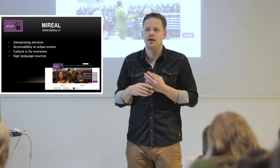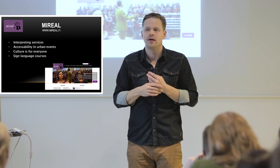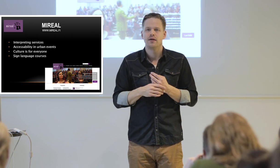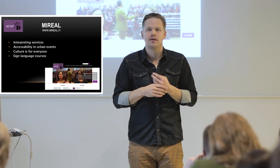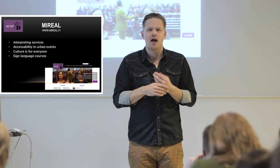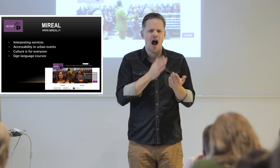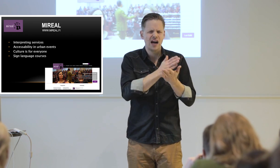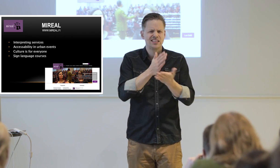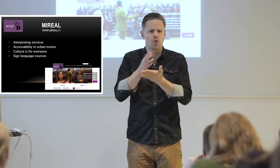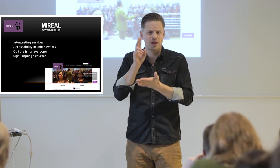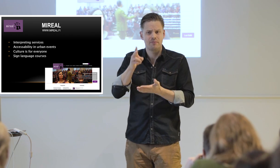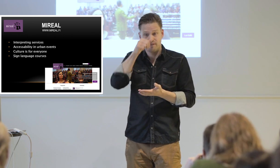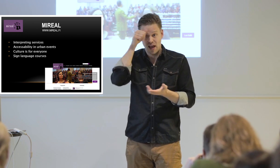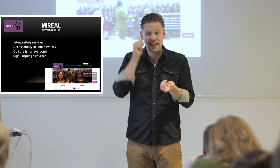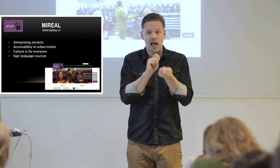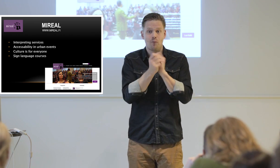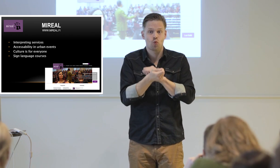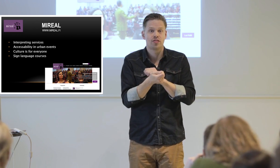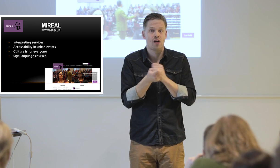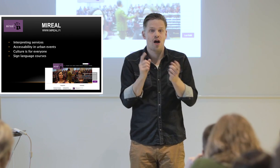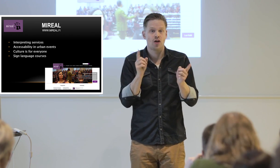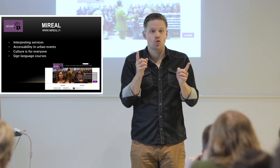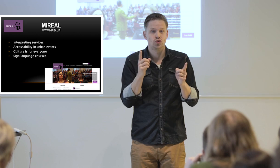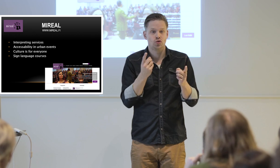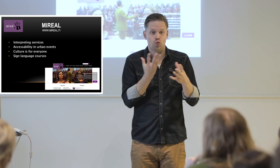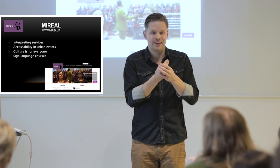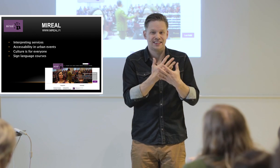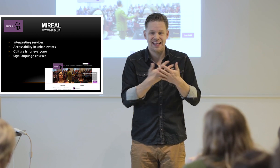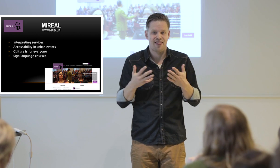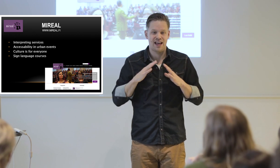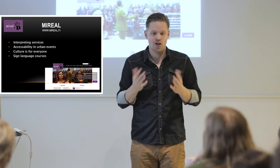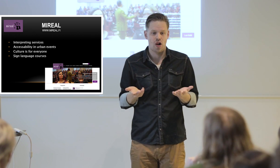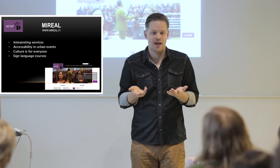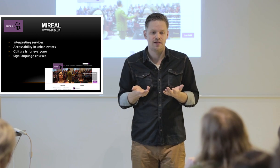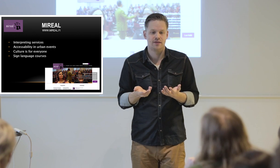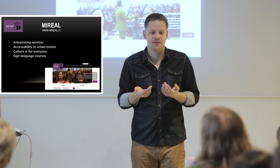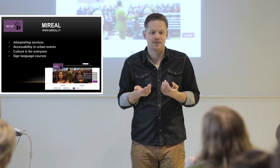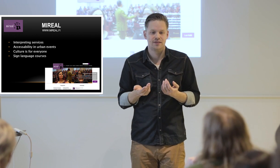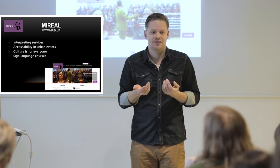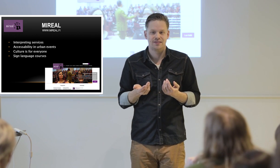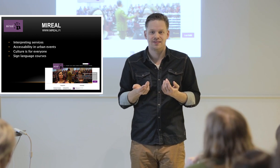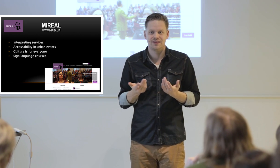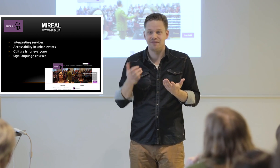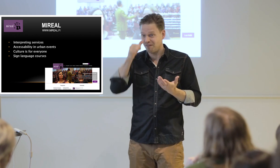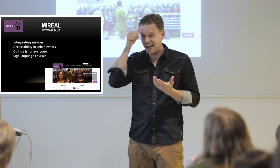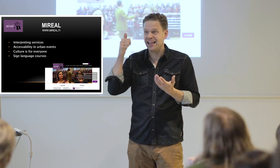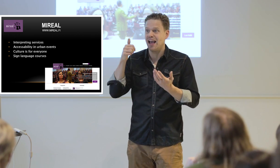varied throughout the world. And it's hard to change things when you don't have the common language.